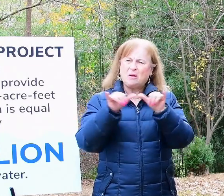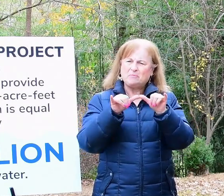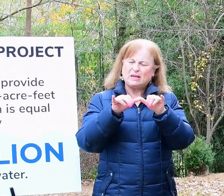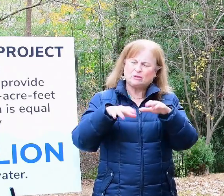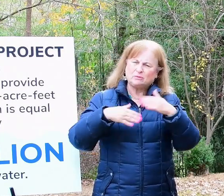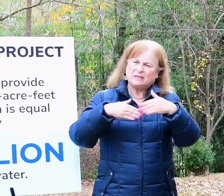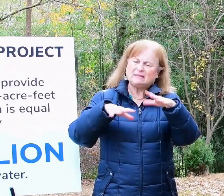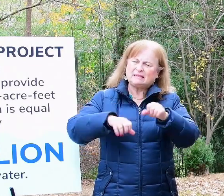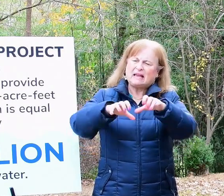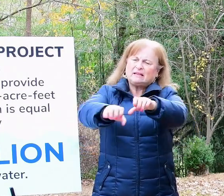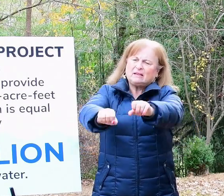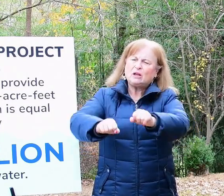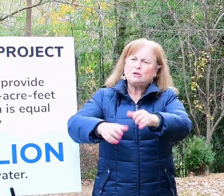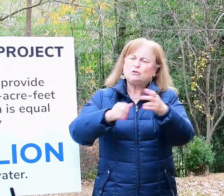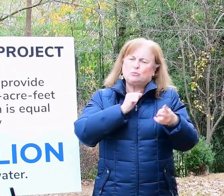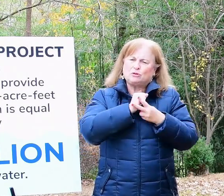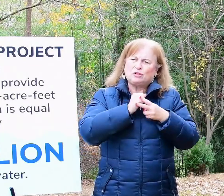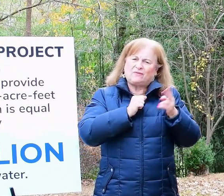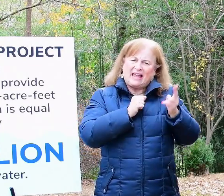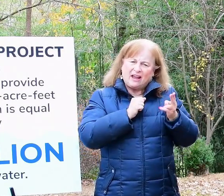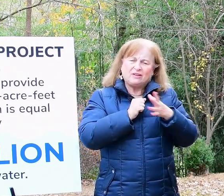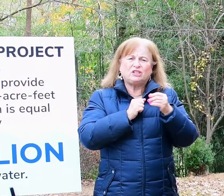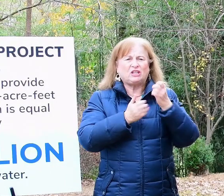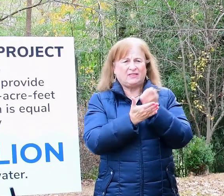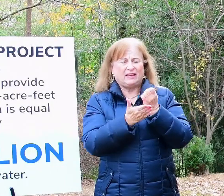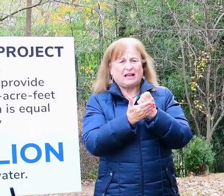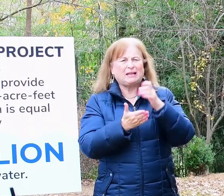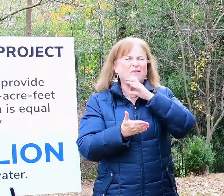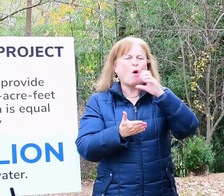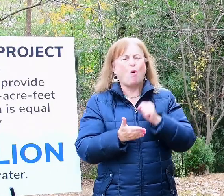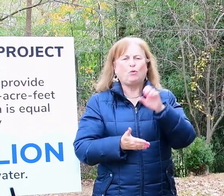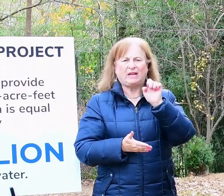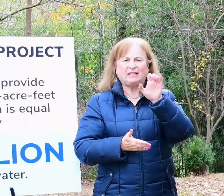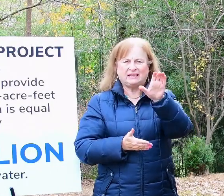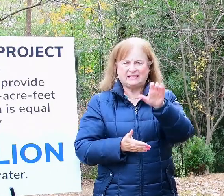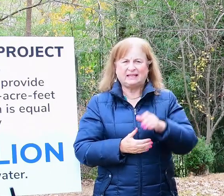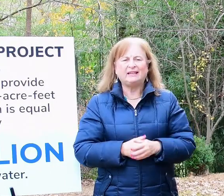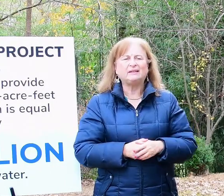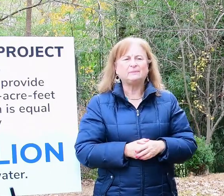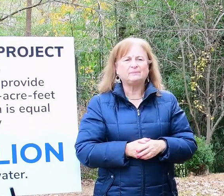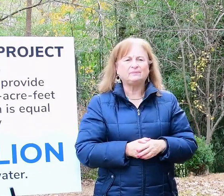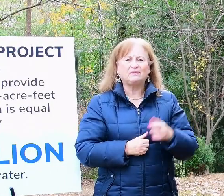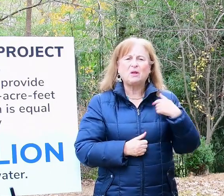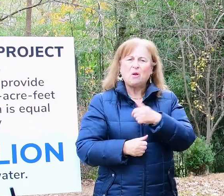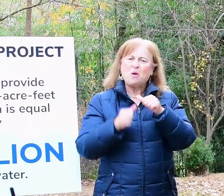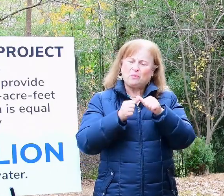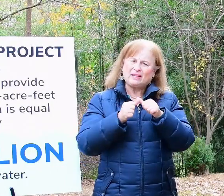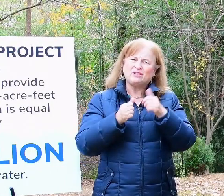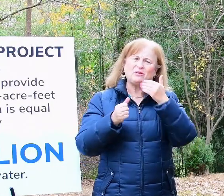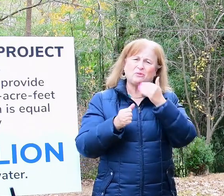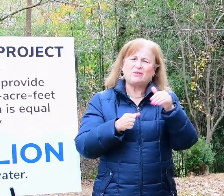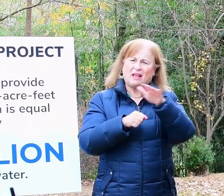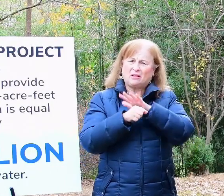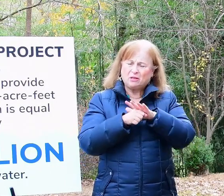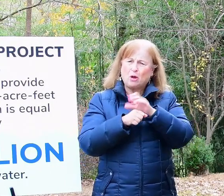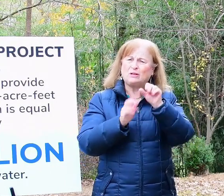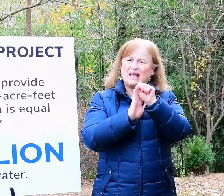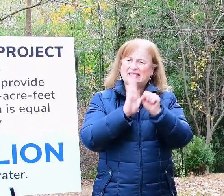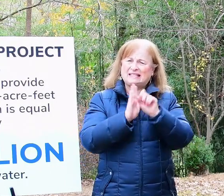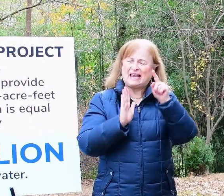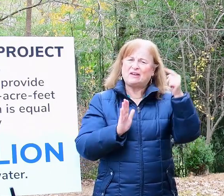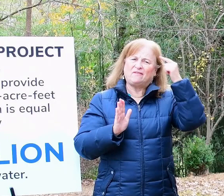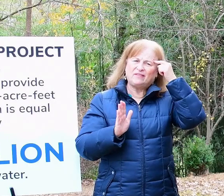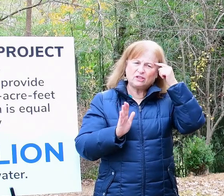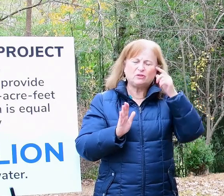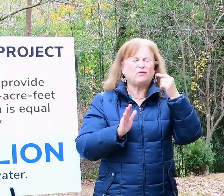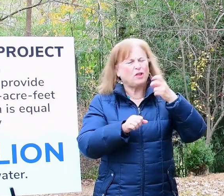being taken to preserve the heritage and the economy of Old Ellicott City. We continue to thank the local and state officials